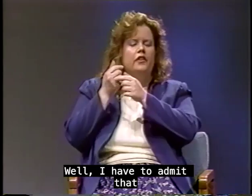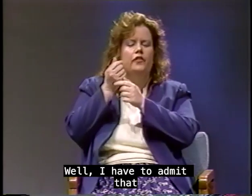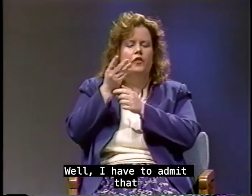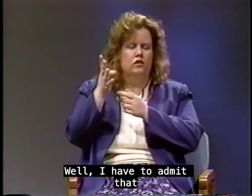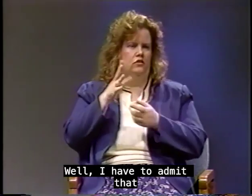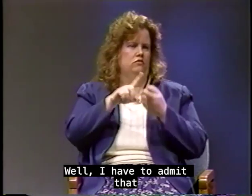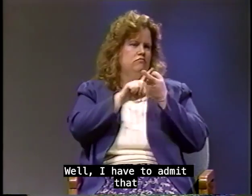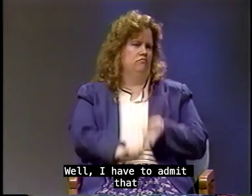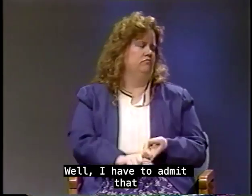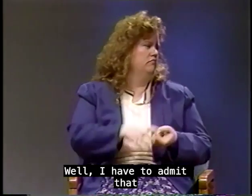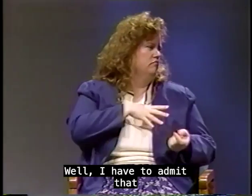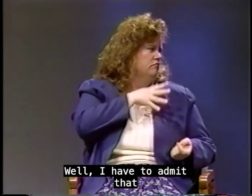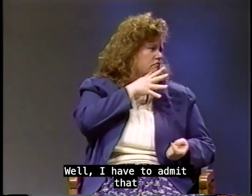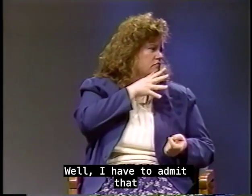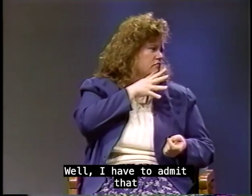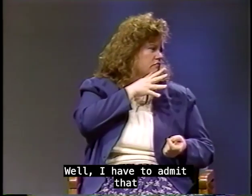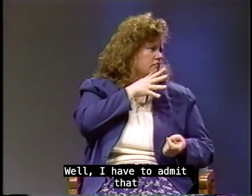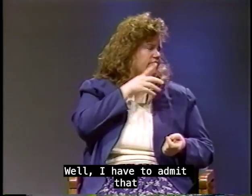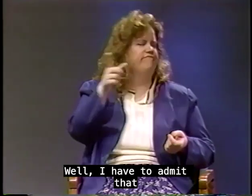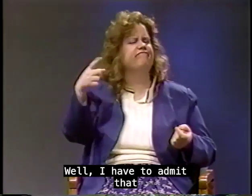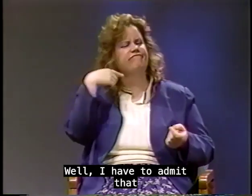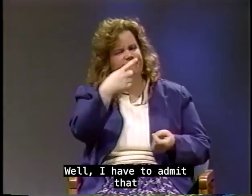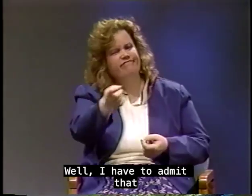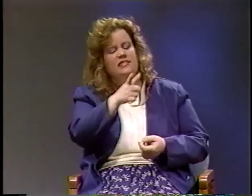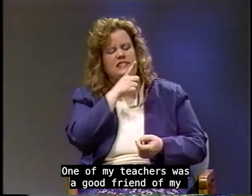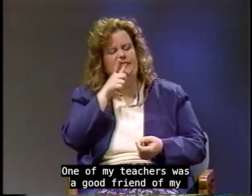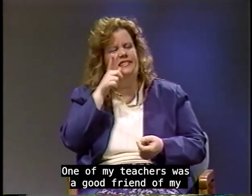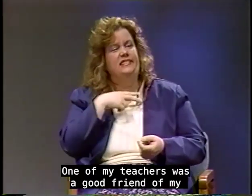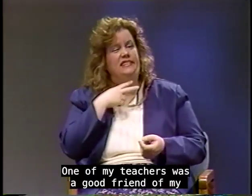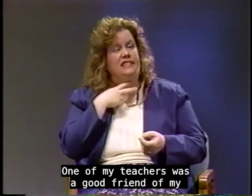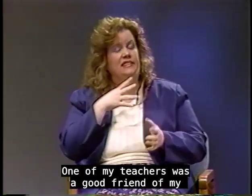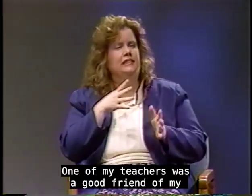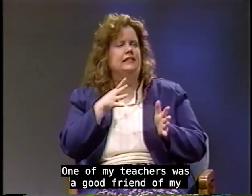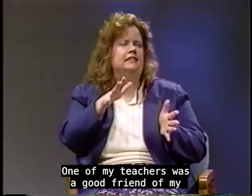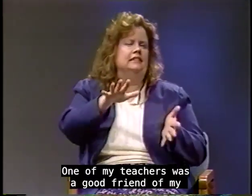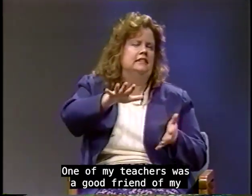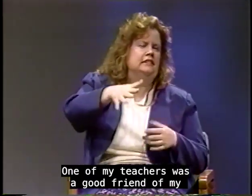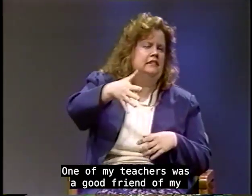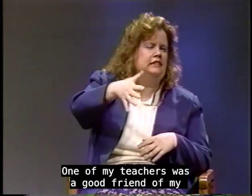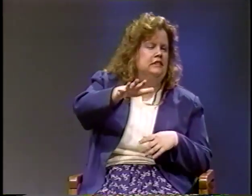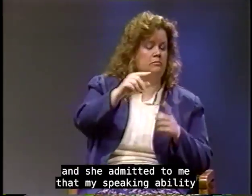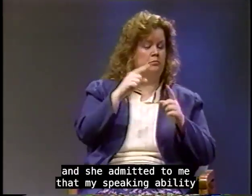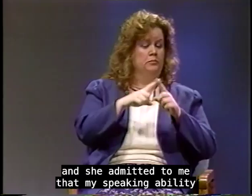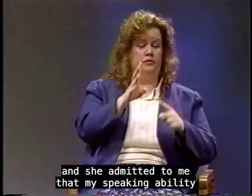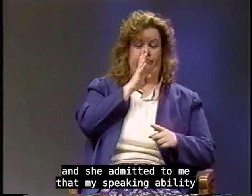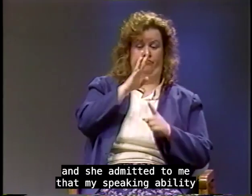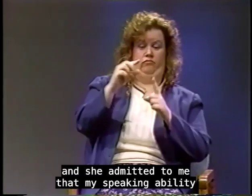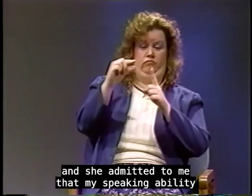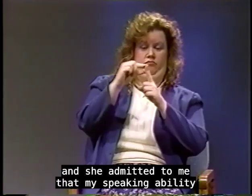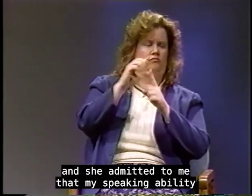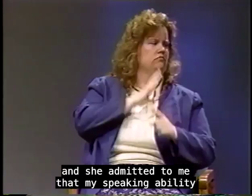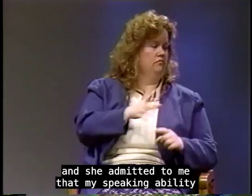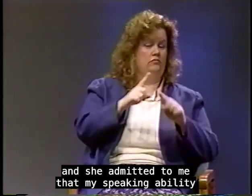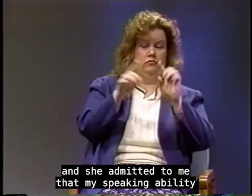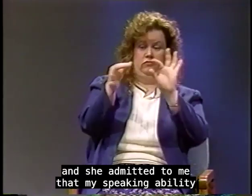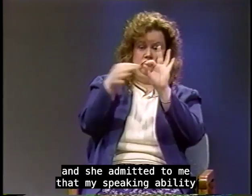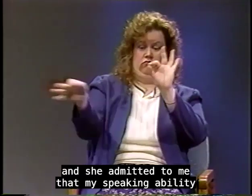I have to admit that my teachers told me the truth. One of my teachers was a good friend of my mother's, and she admitted to me that my